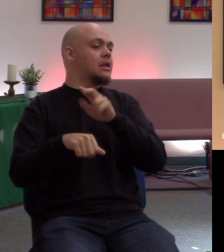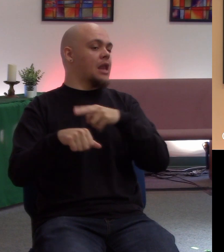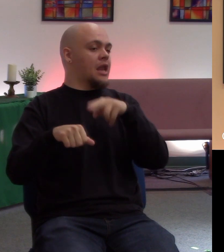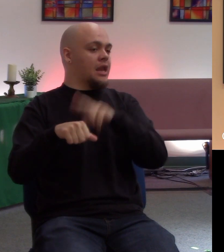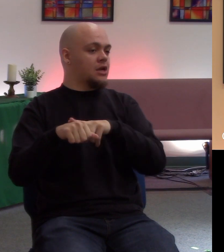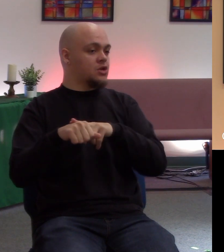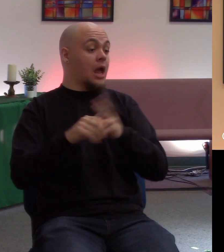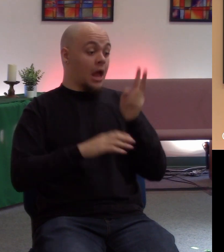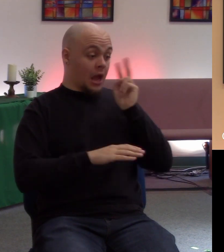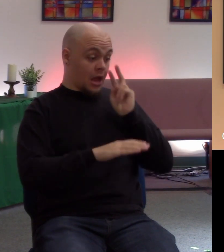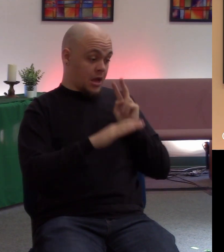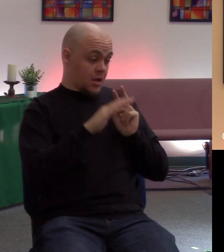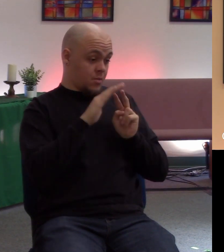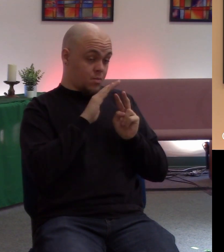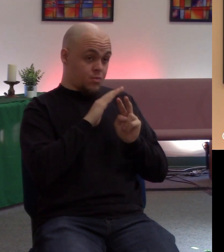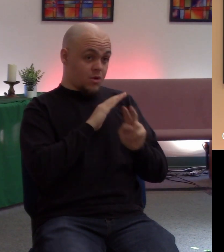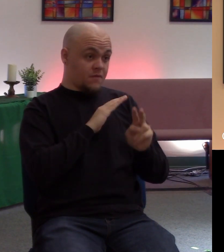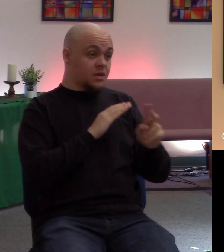prophecy